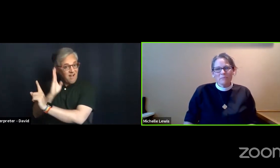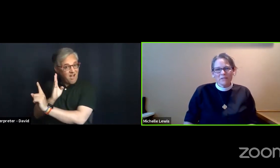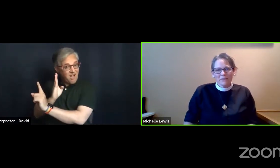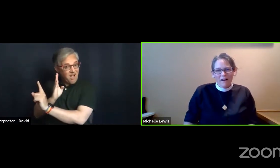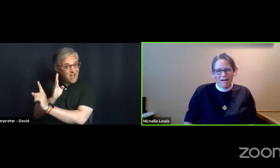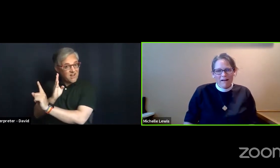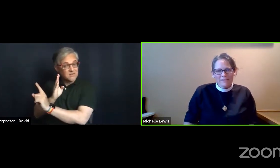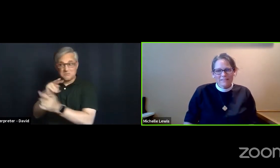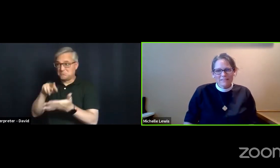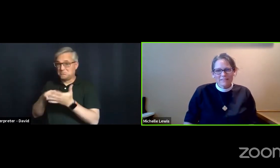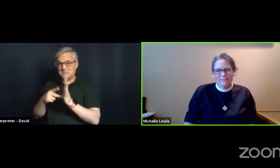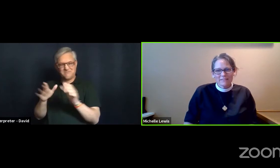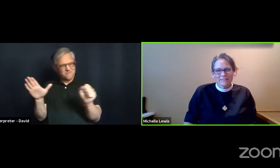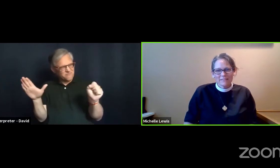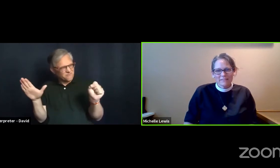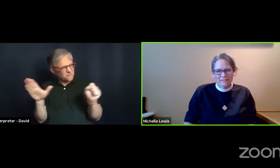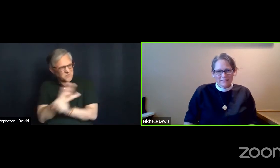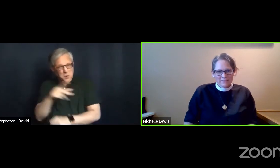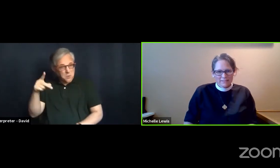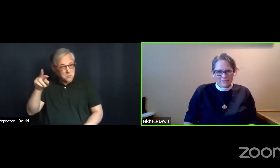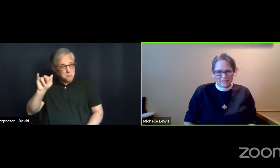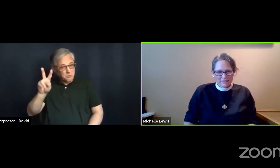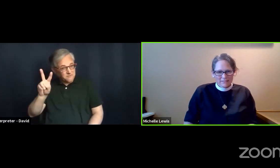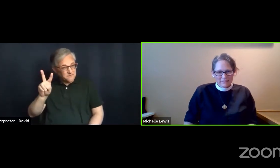be with us.